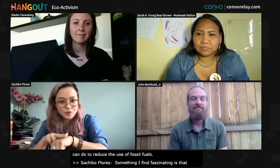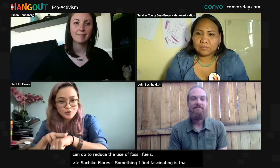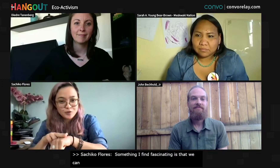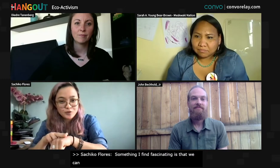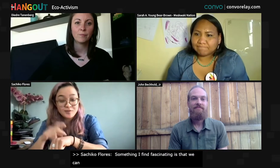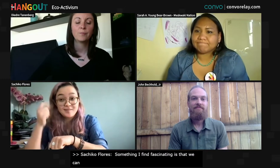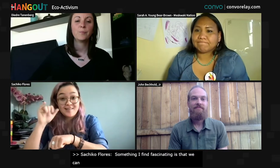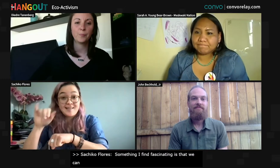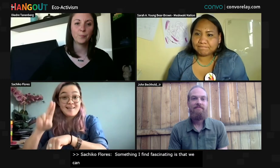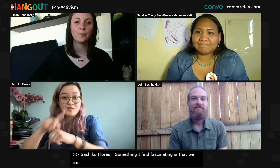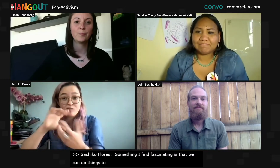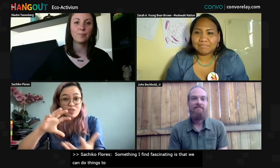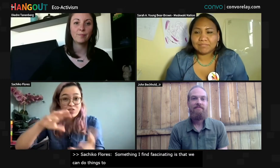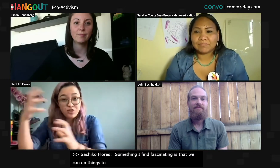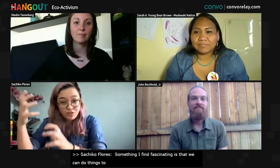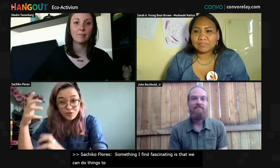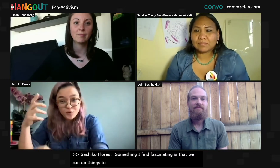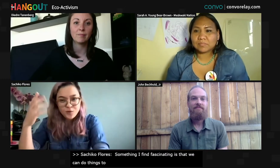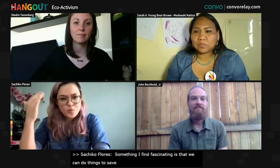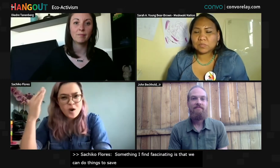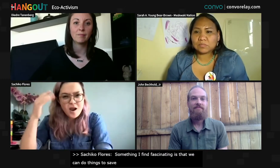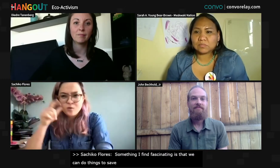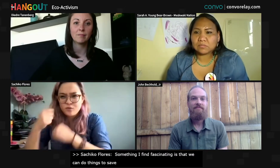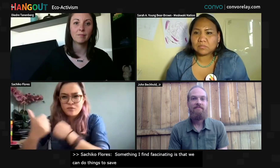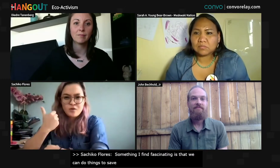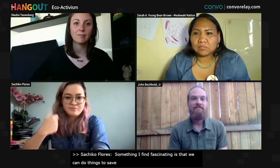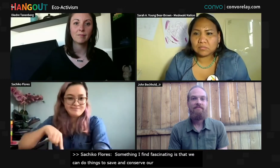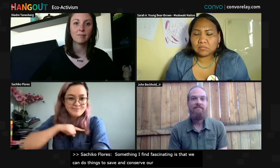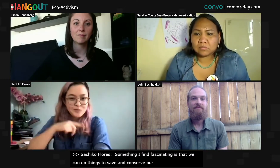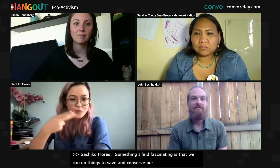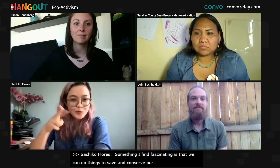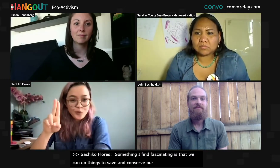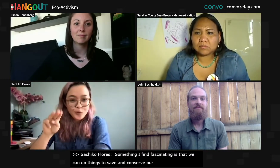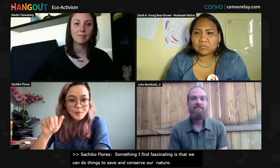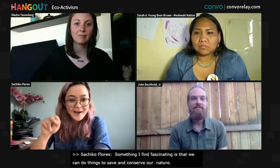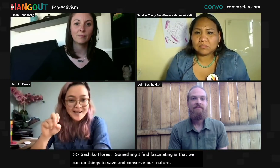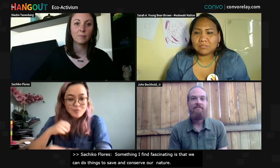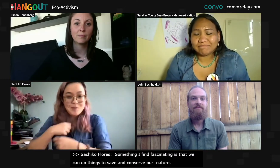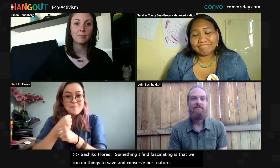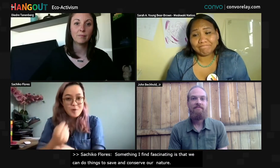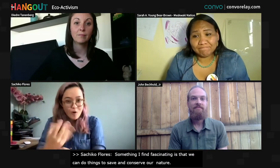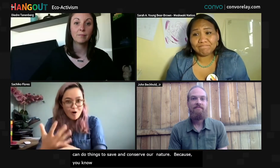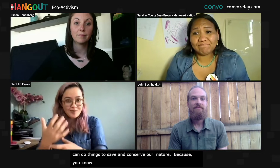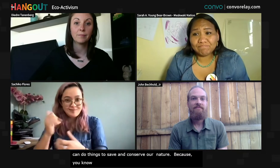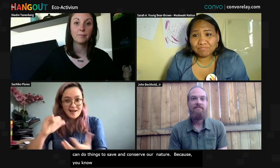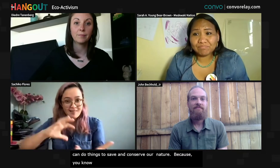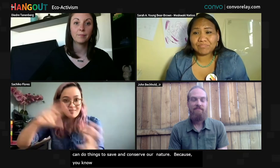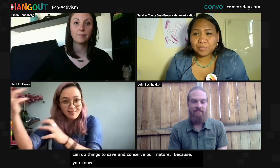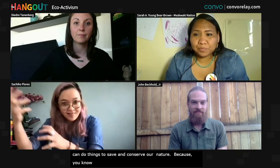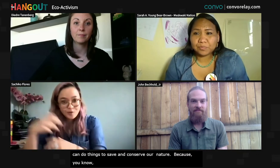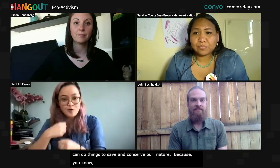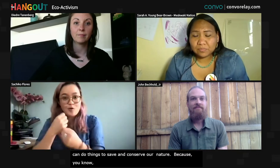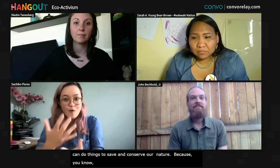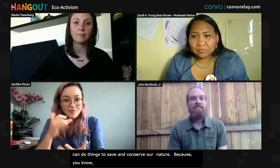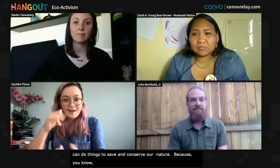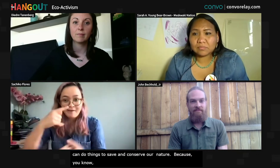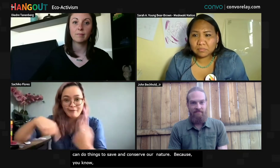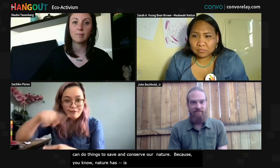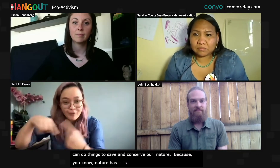conserve our nature, because nature has is in chaos right now, and we have